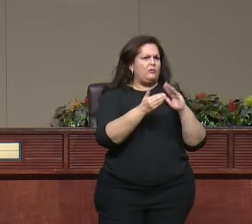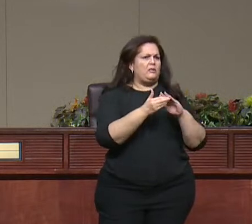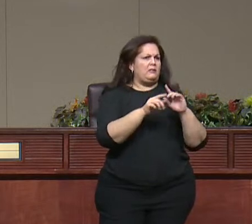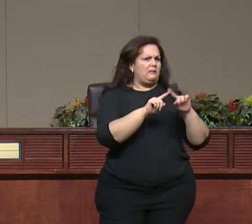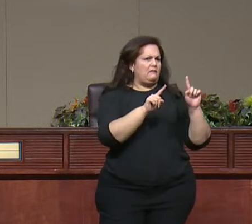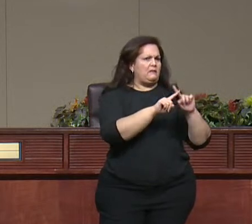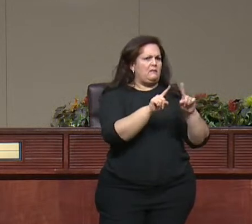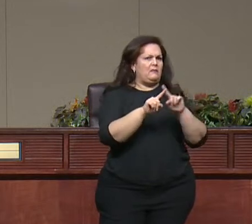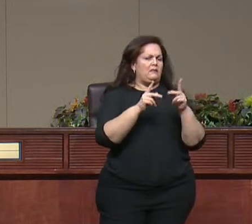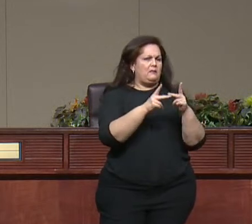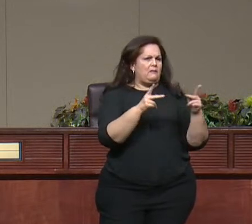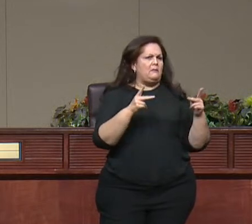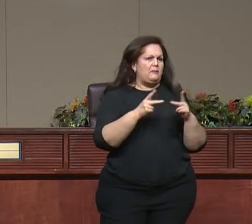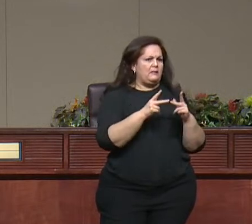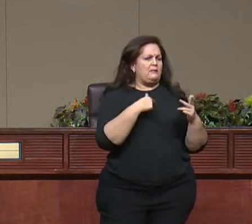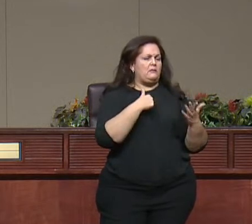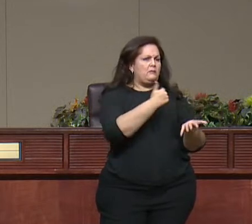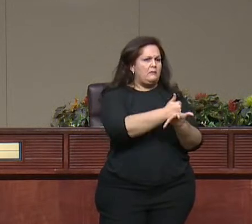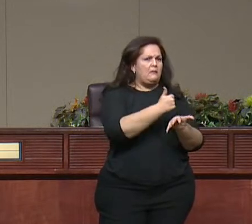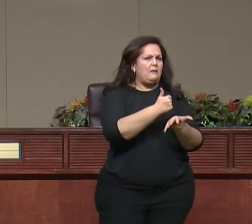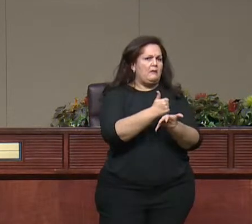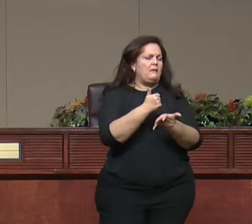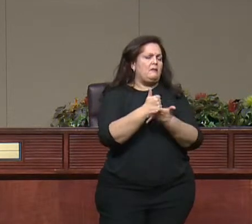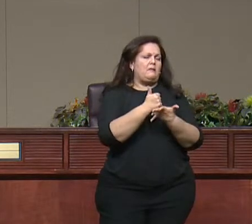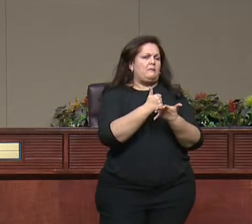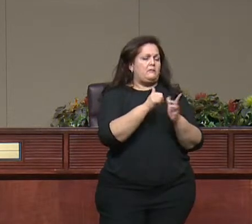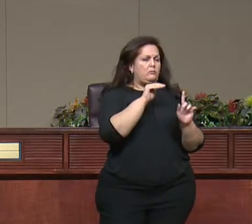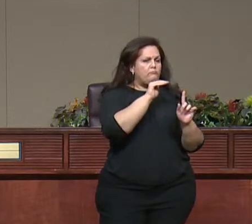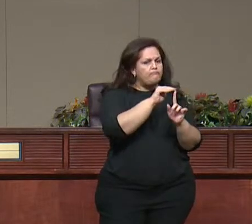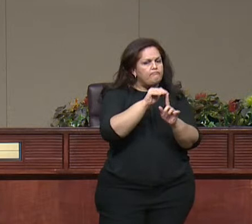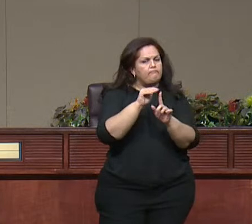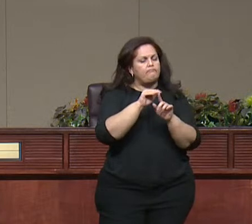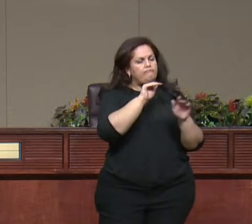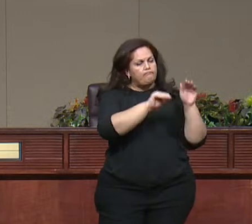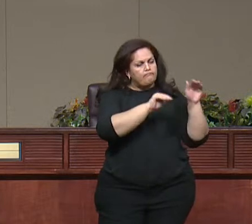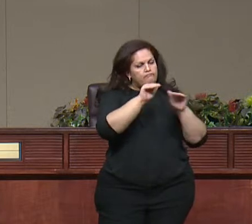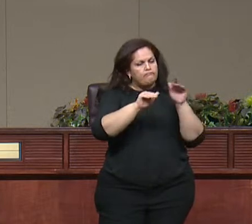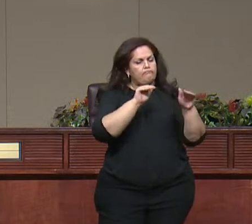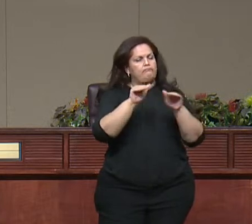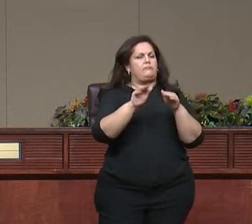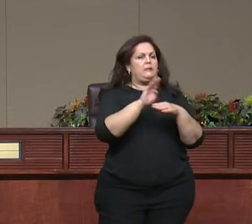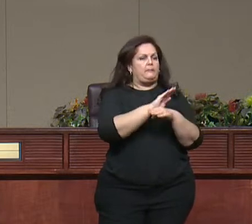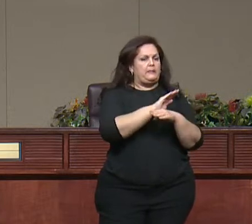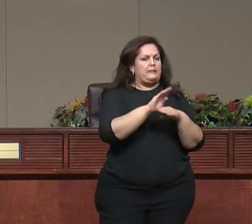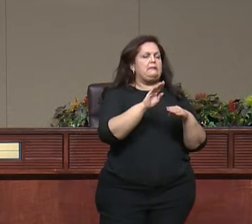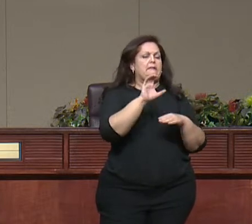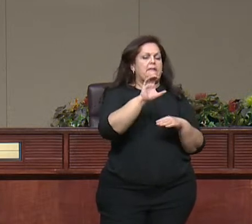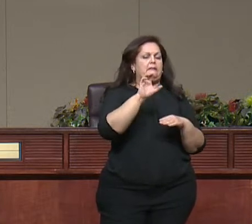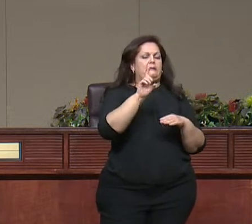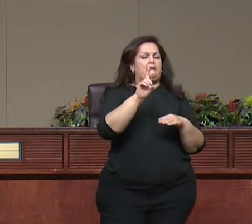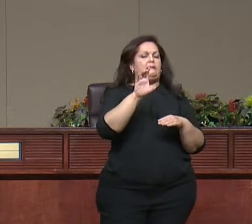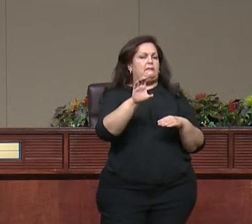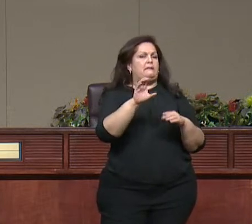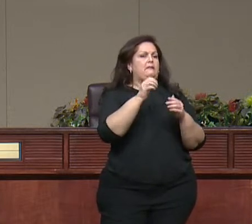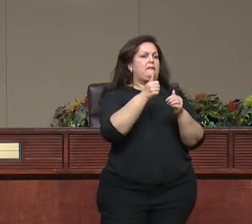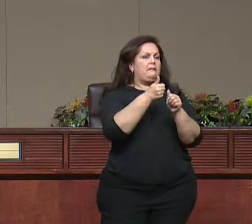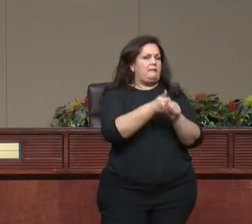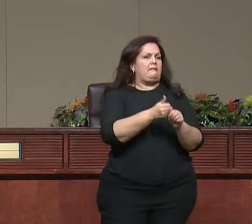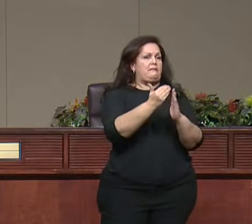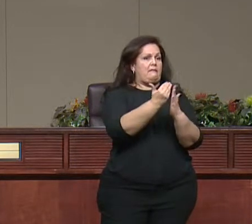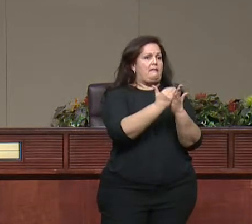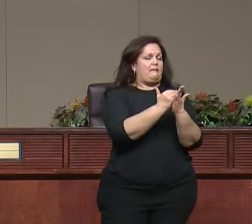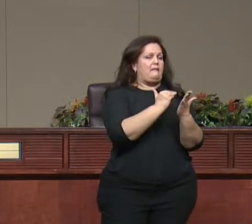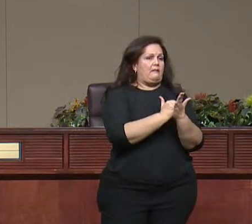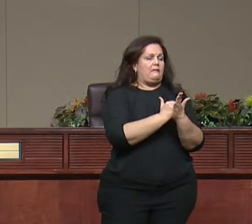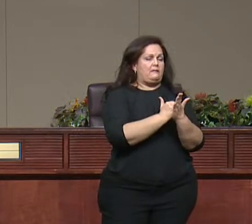they're there to be helpful, to help remind businesses of the various CDC guidelines, and they're going to continue